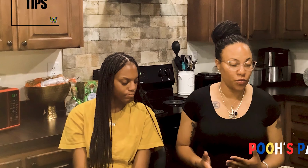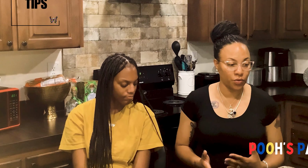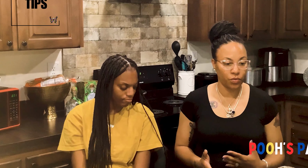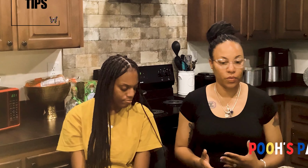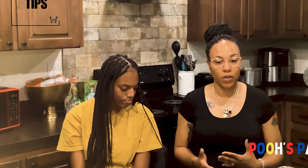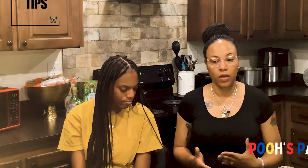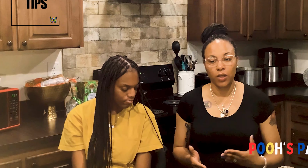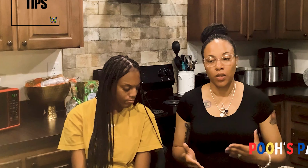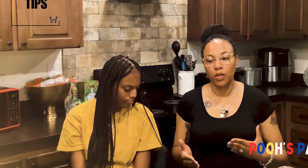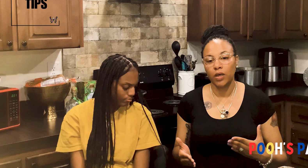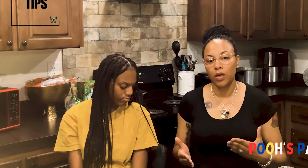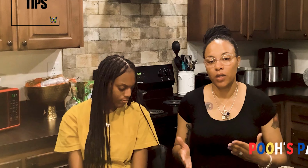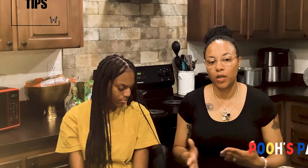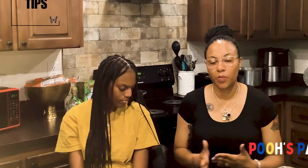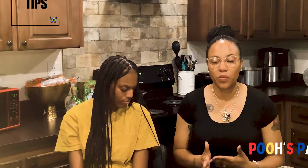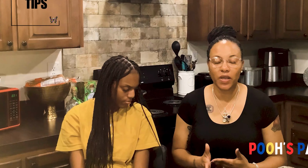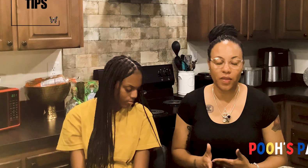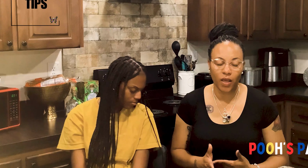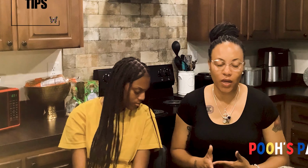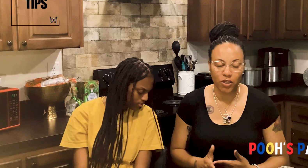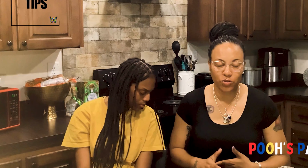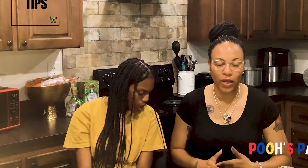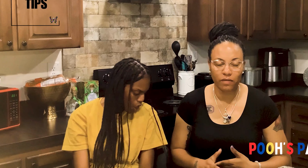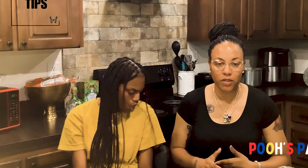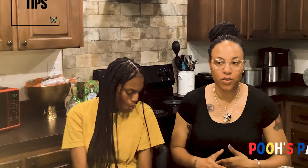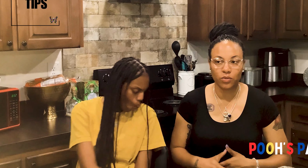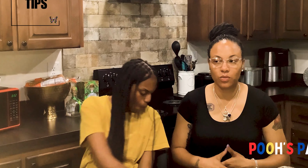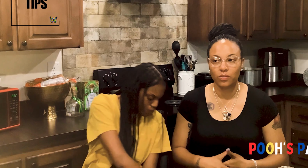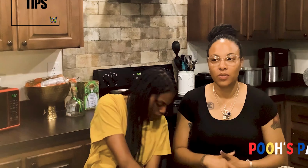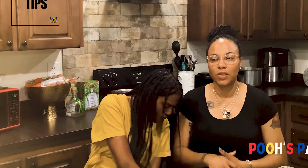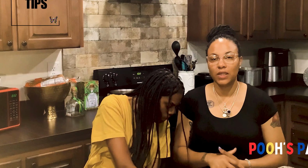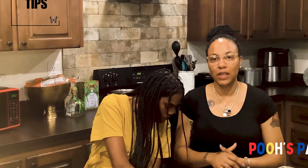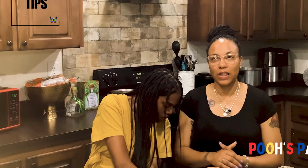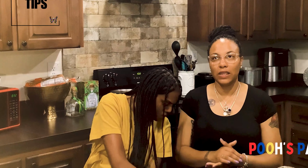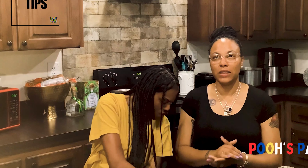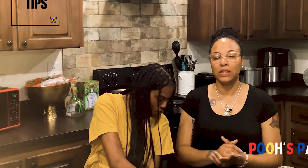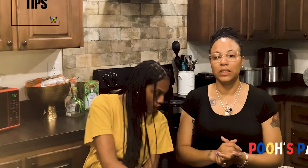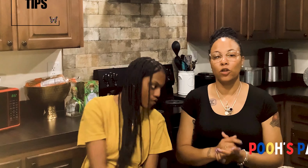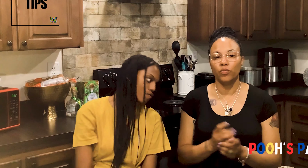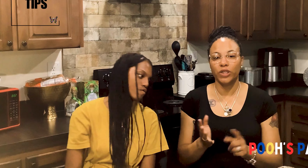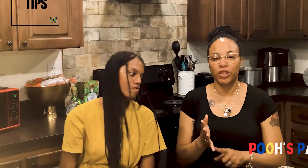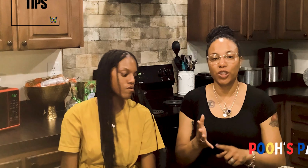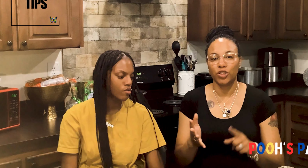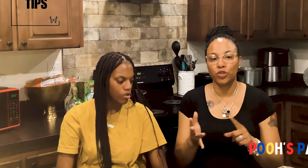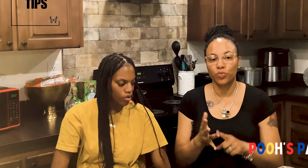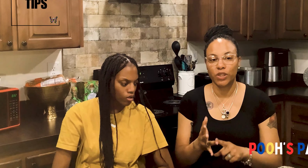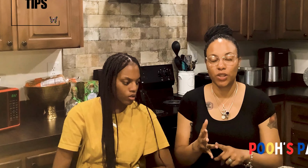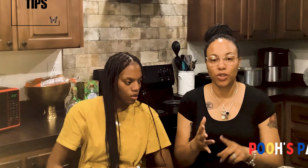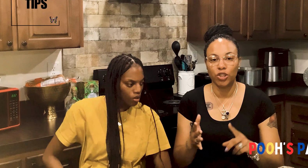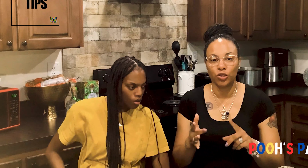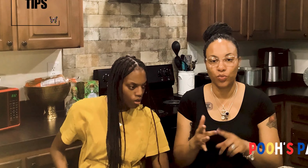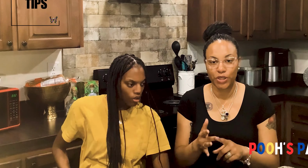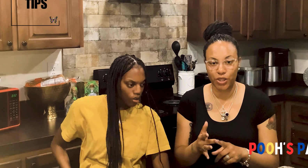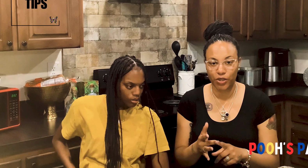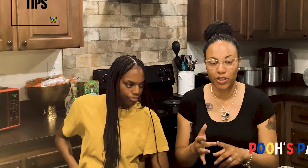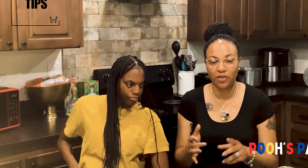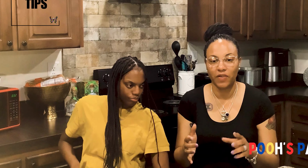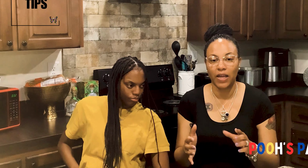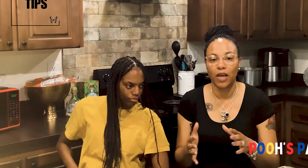through. The number one thing that you have to do is research, and find out